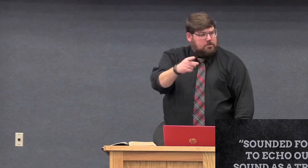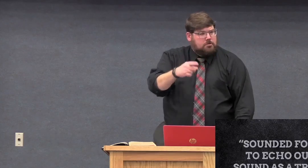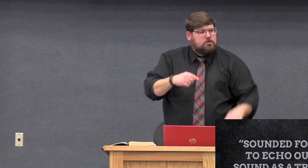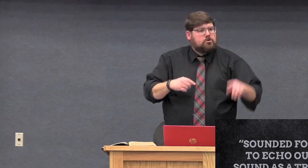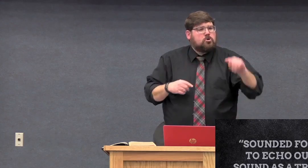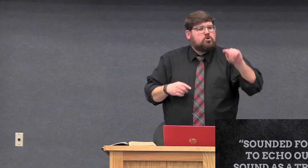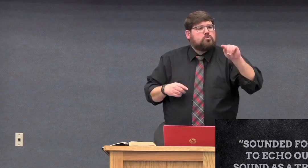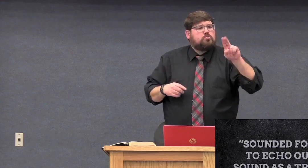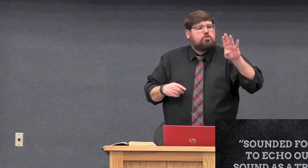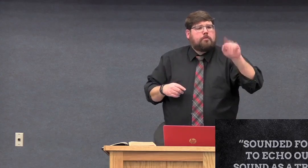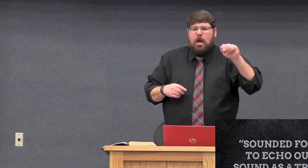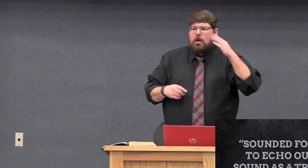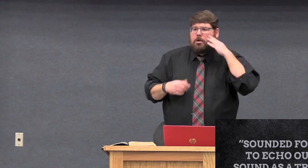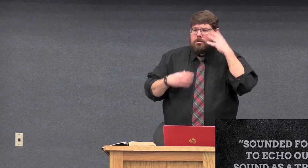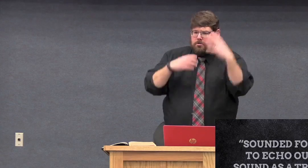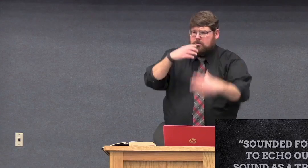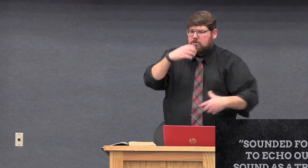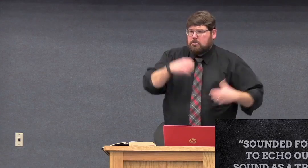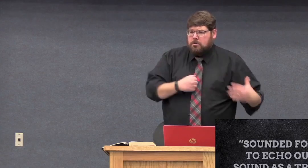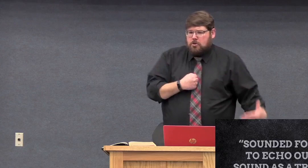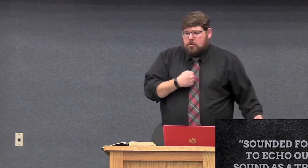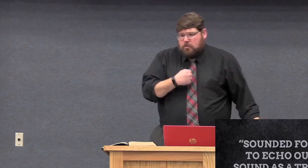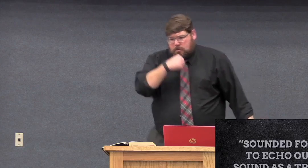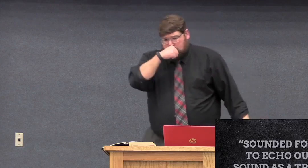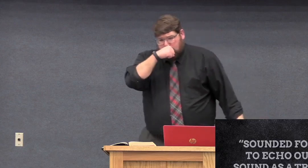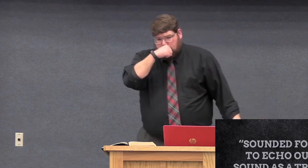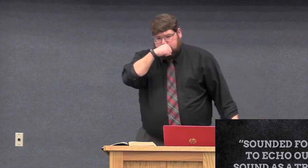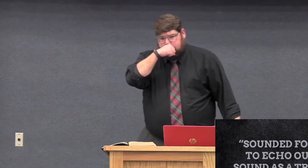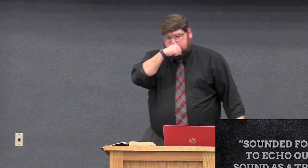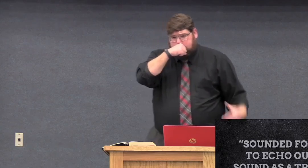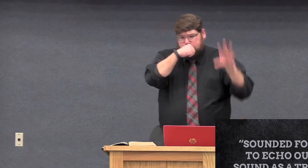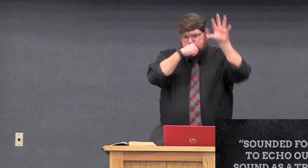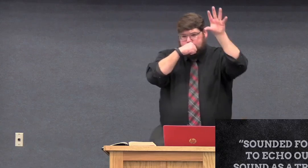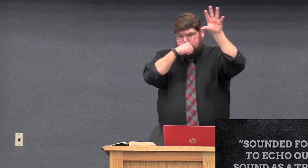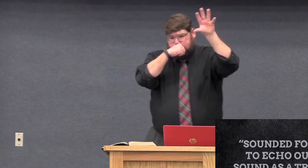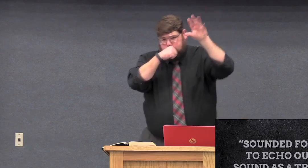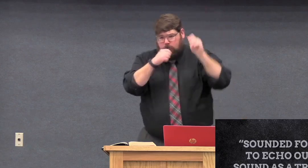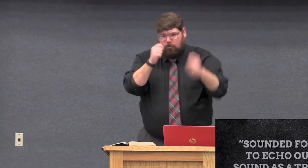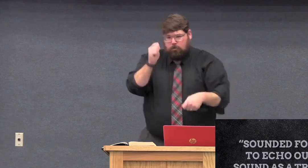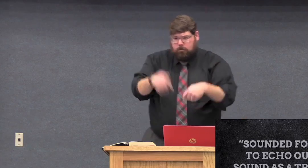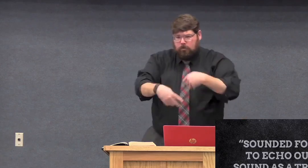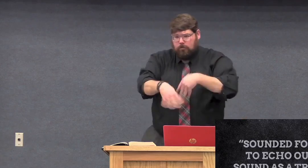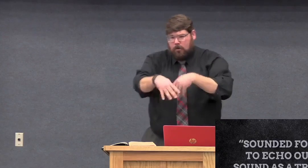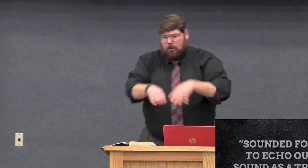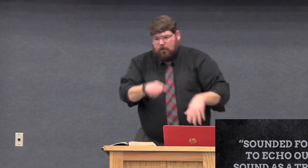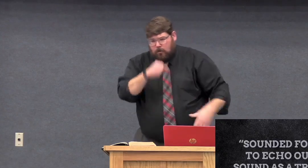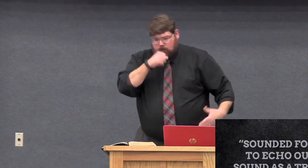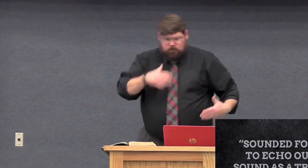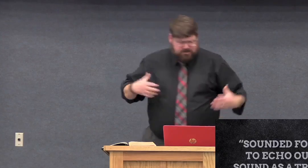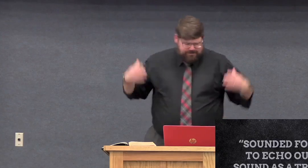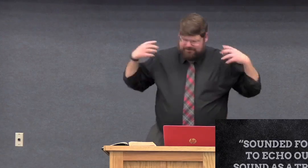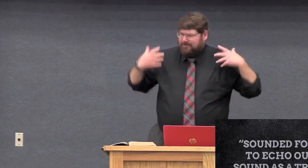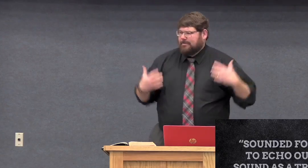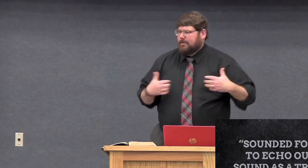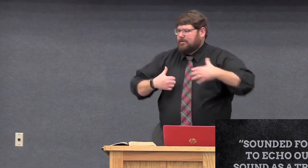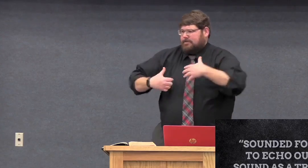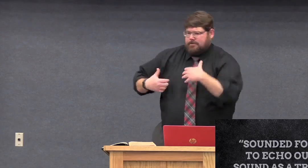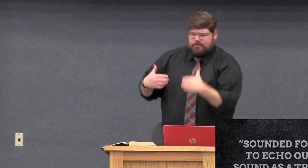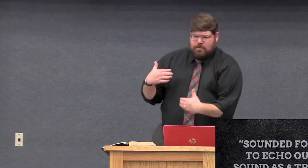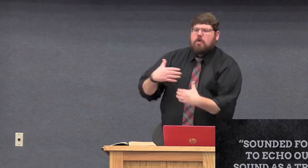of you ever done that before? You know, like a big tuba, and that they've got that big bell at the top, and, you know, maybe in a marching band that